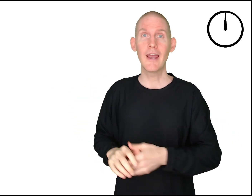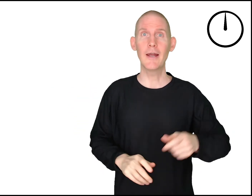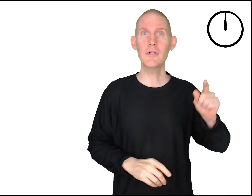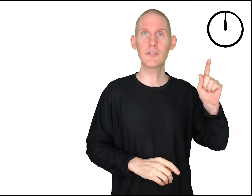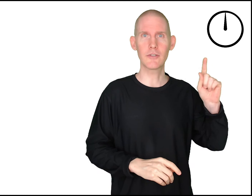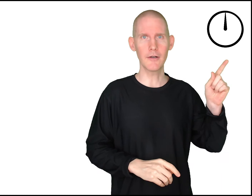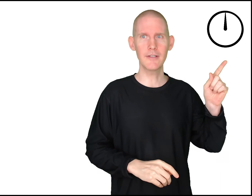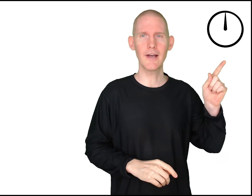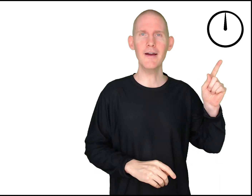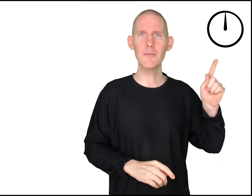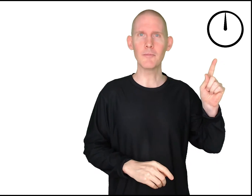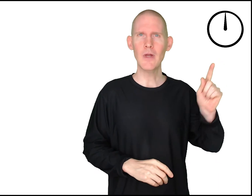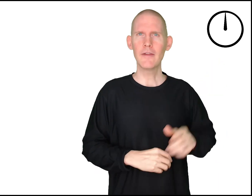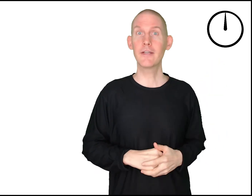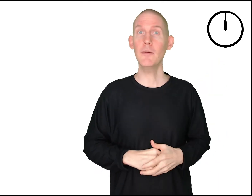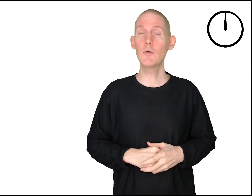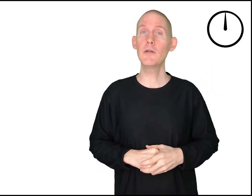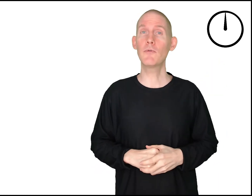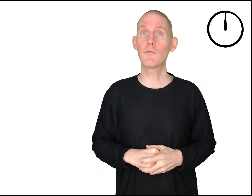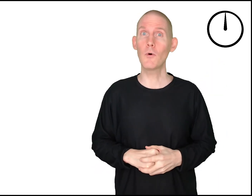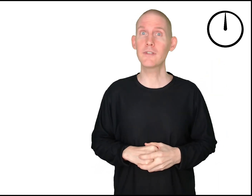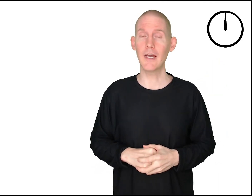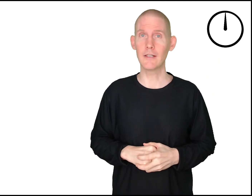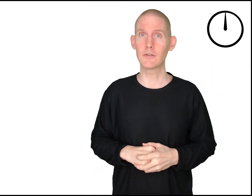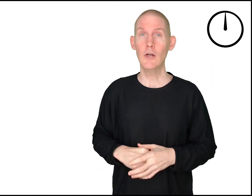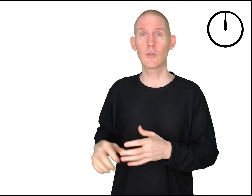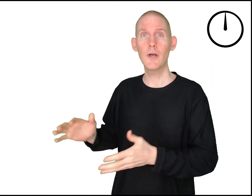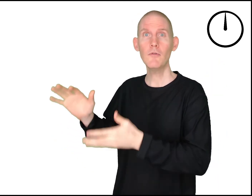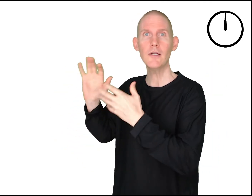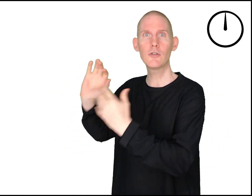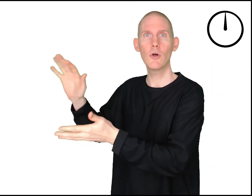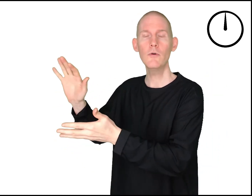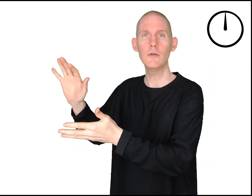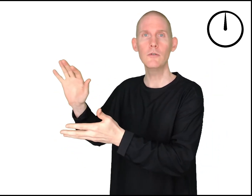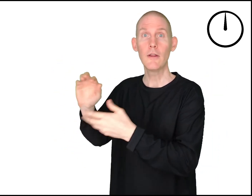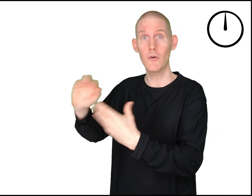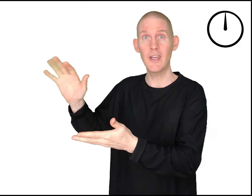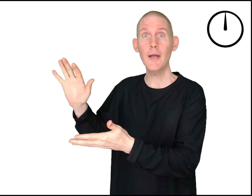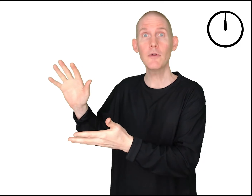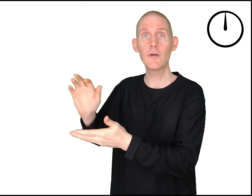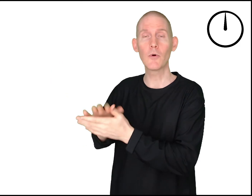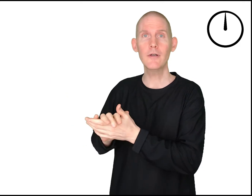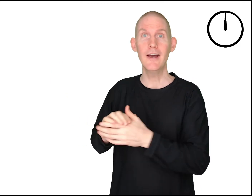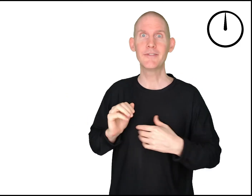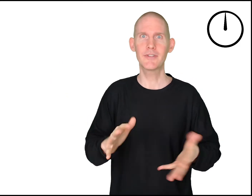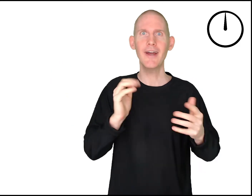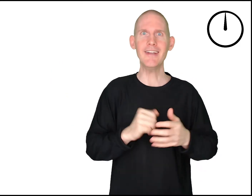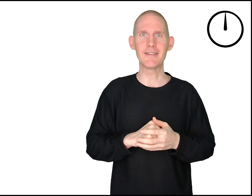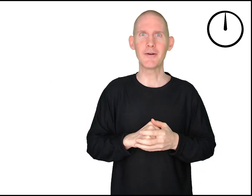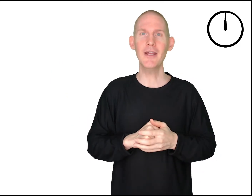I'm going to start the timer. The timer will be for 4 seconds. So whatever I show you, the vocabulary word, sign it, okay? Try